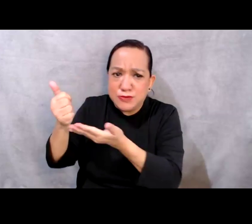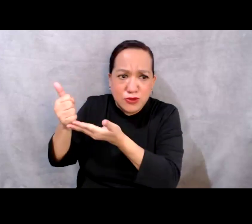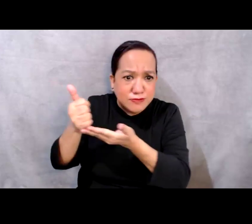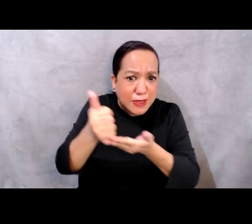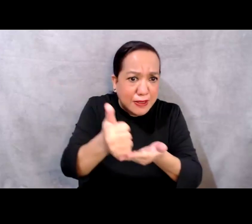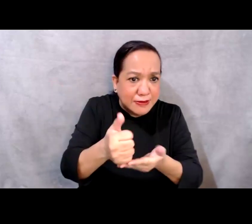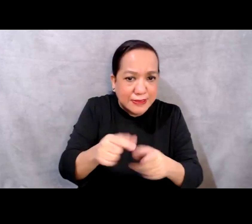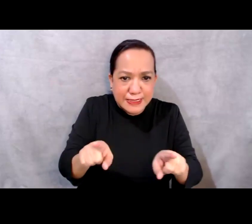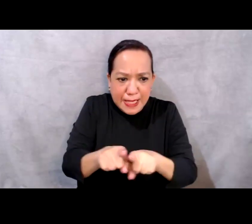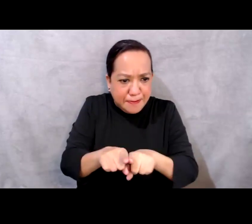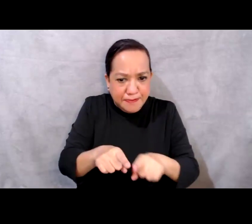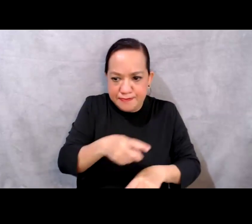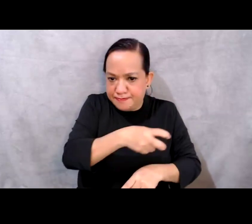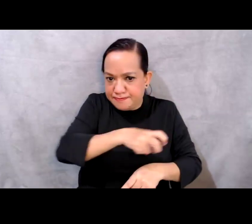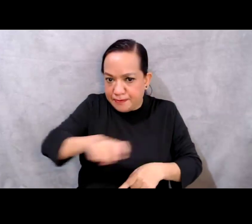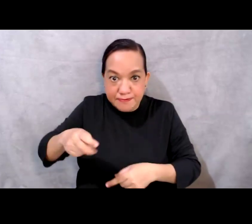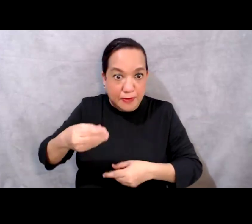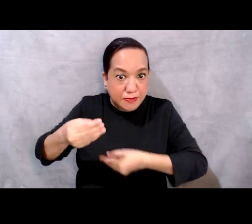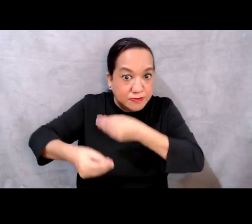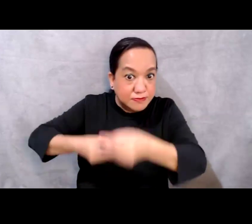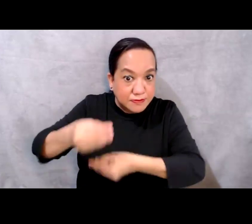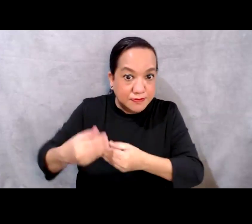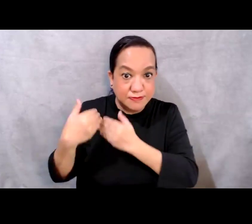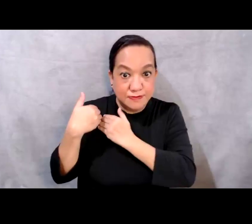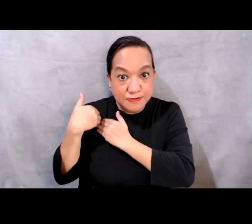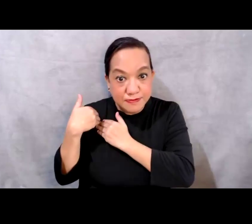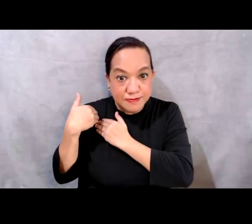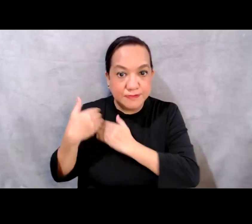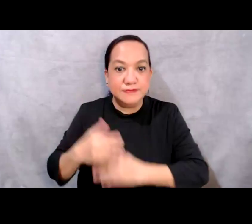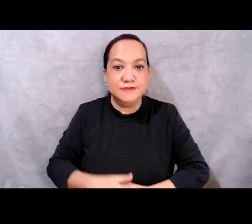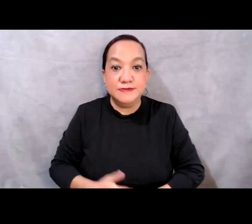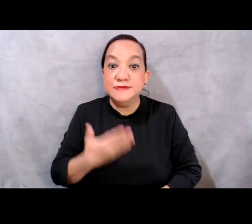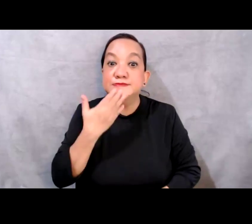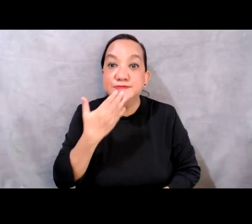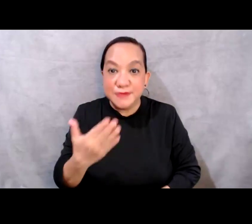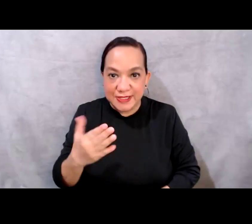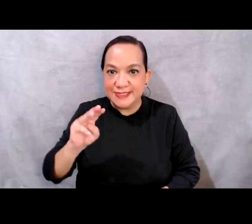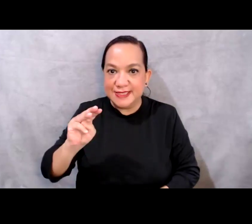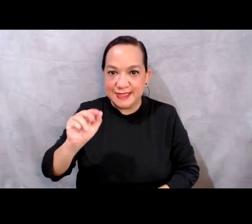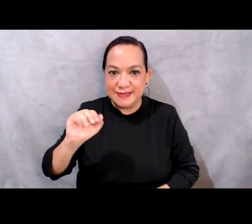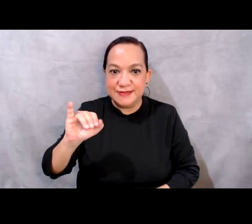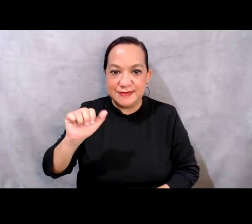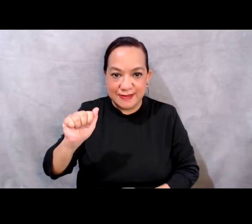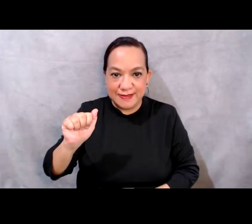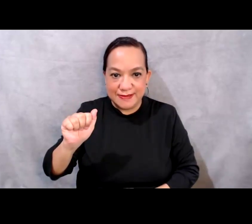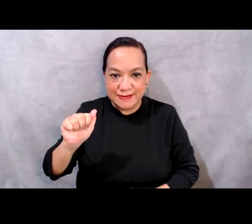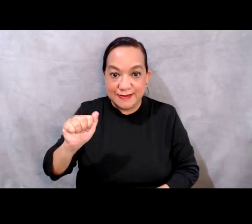Thank you, Maya. And now we have Aaron Pedrosa from the Philippine Movement for Climate